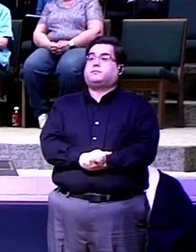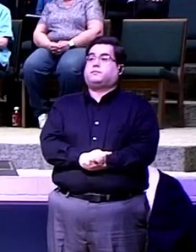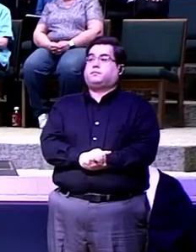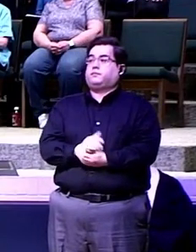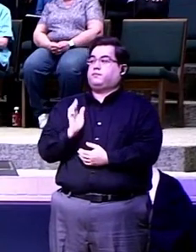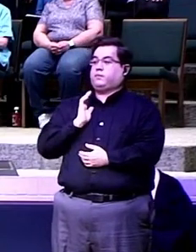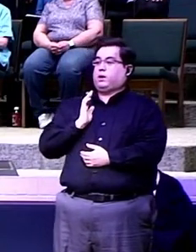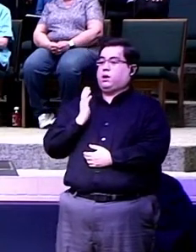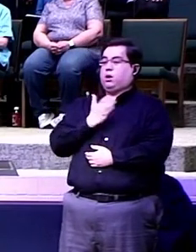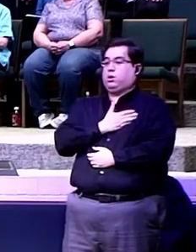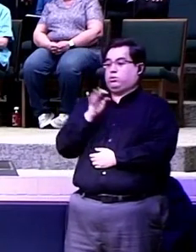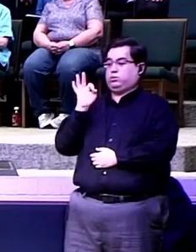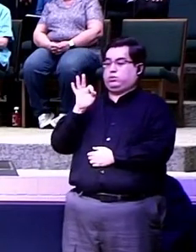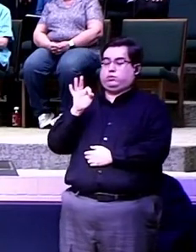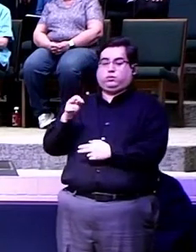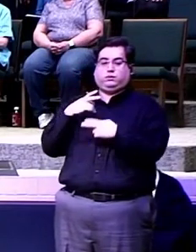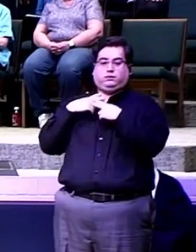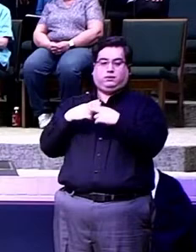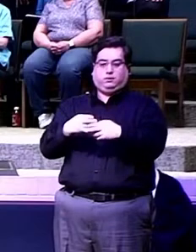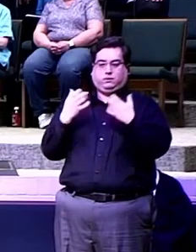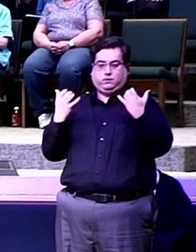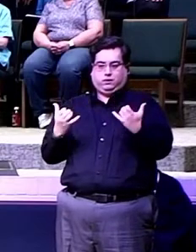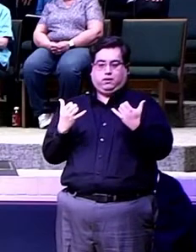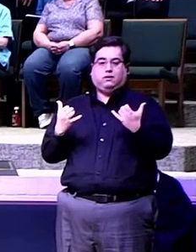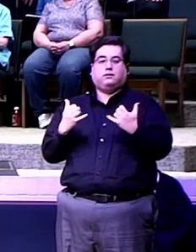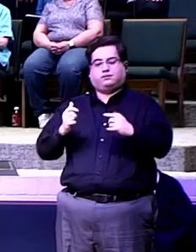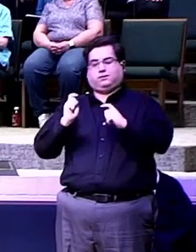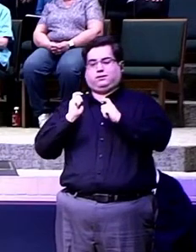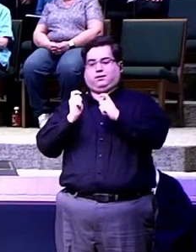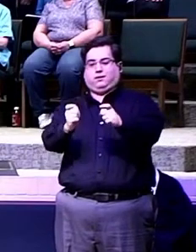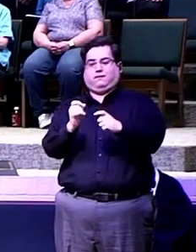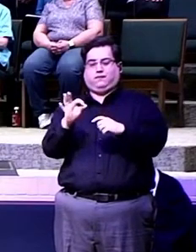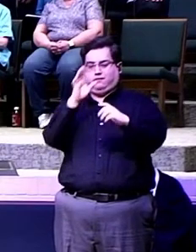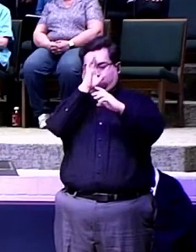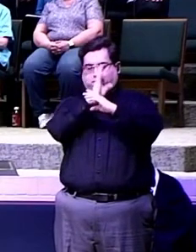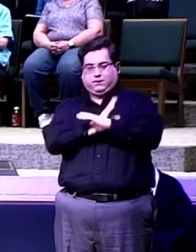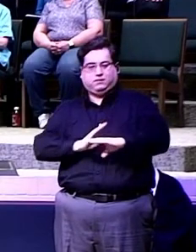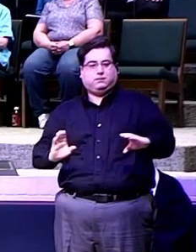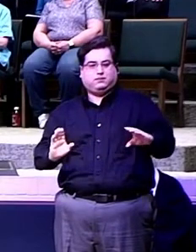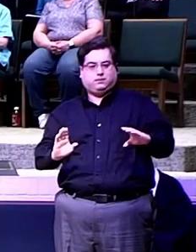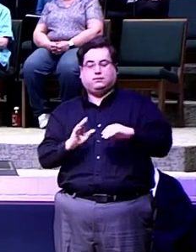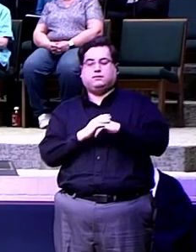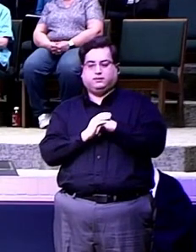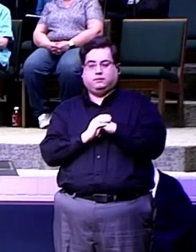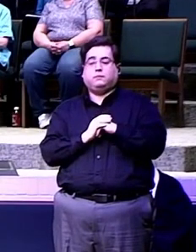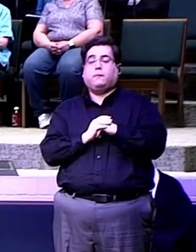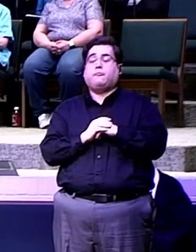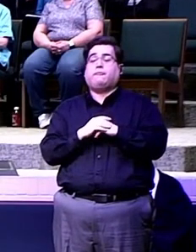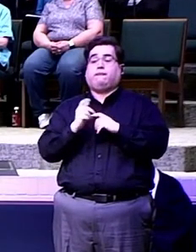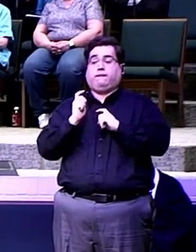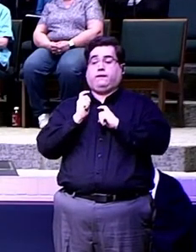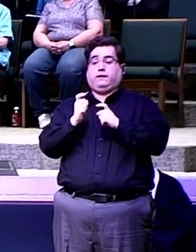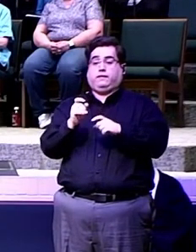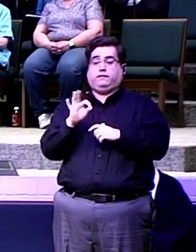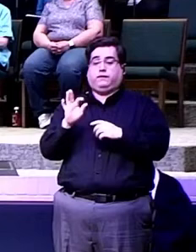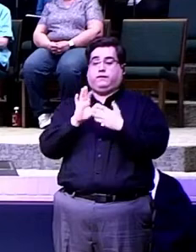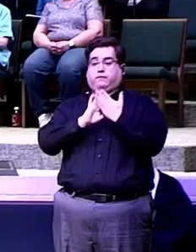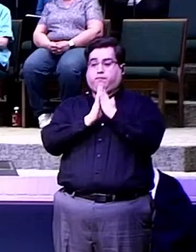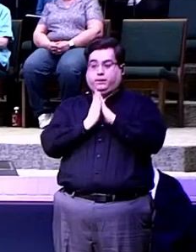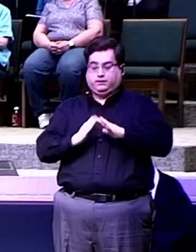Our sermon title today is The Gift of Peace. The Gift of